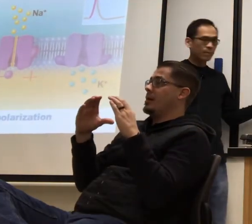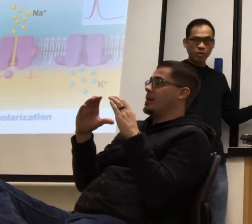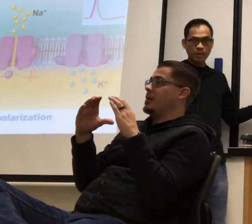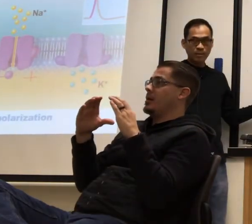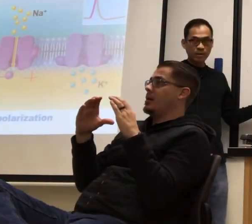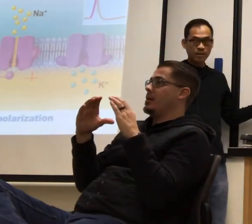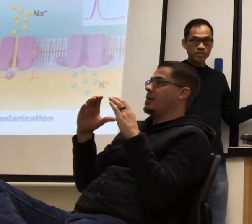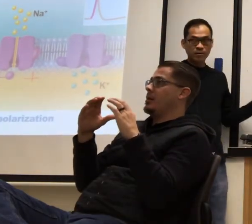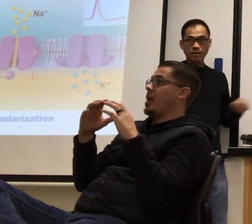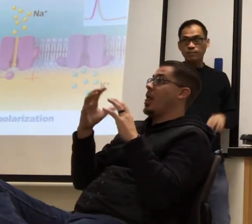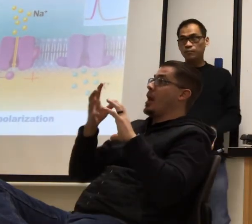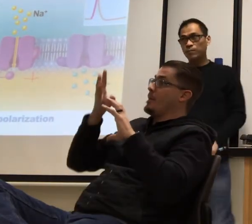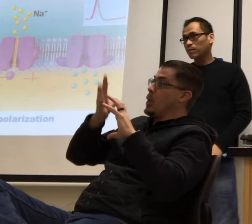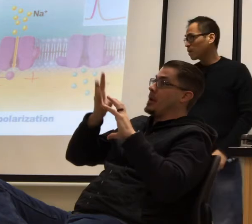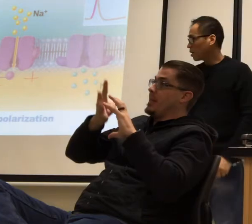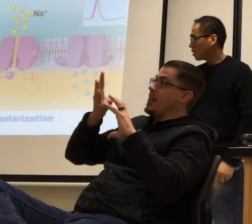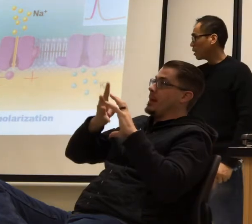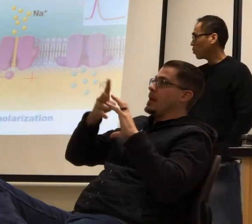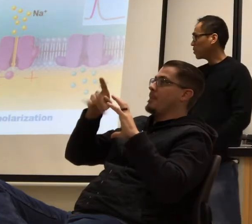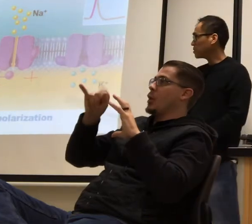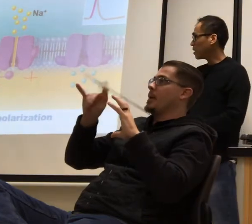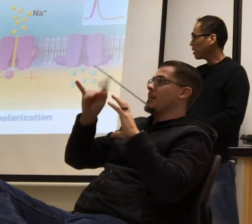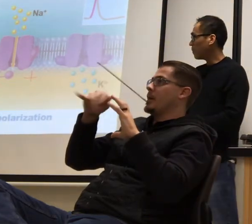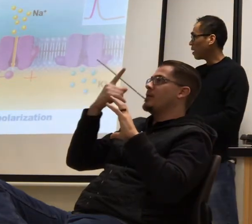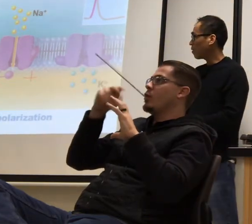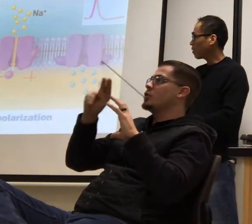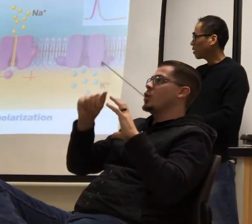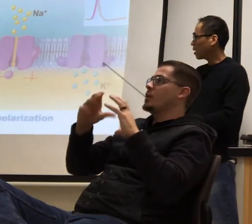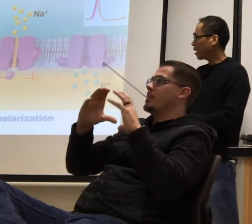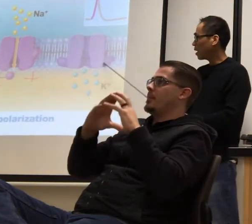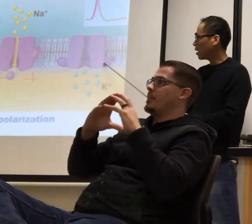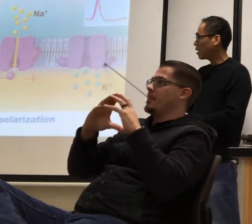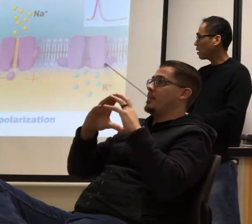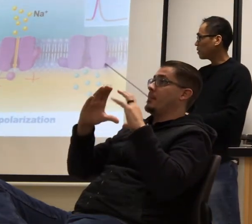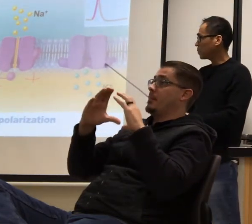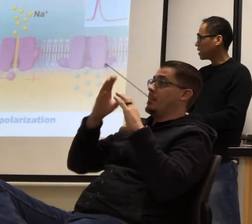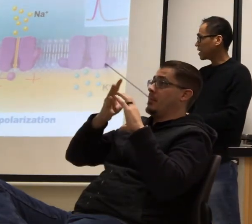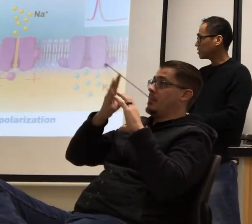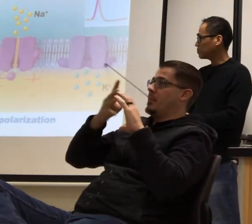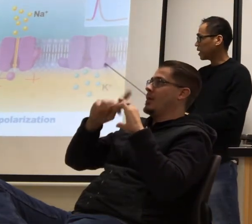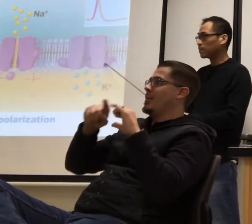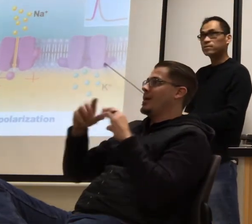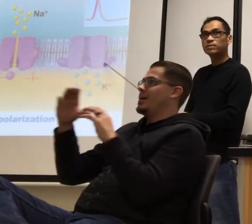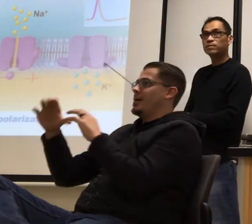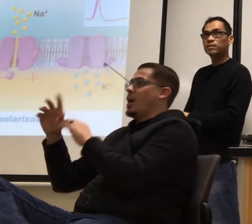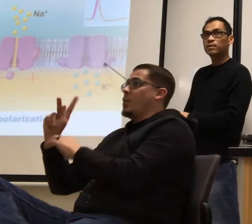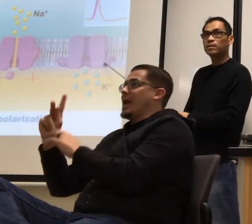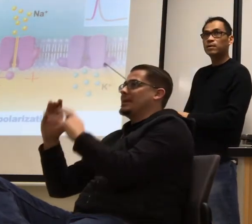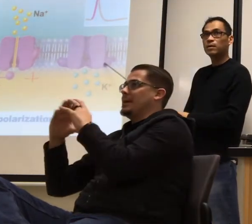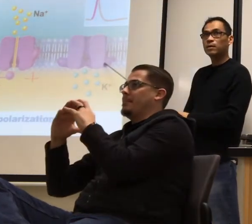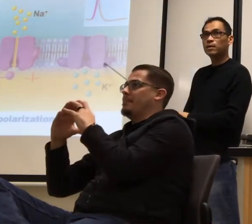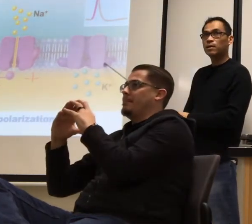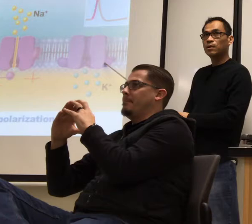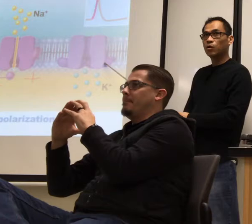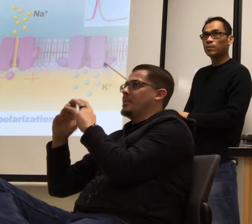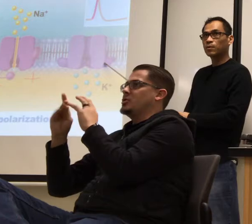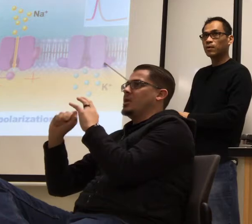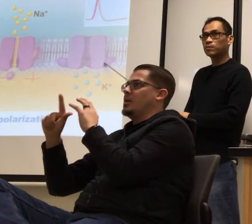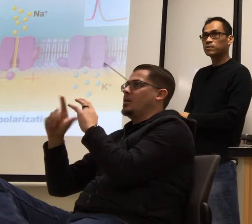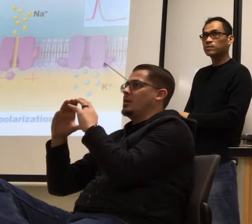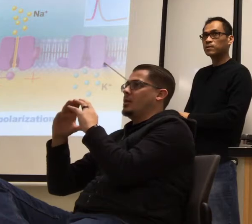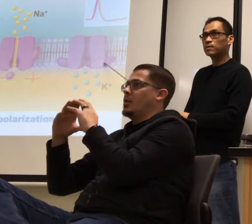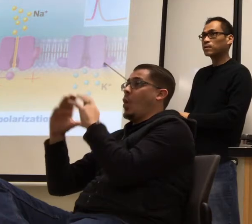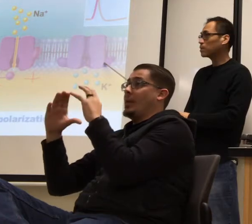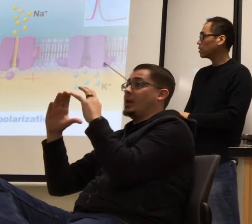You got a lot of permeability to sodium. And what do you say about the potassium channels? Open